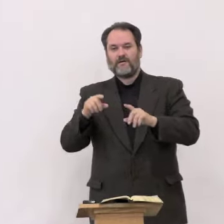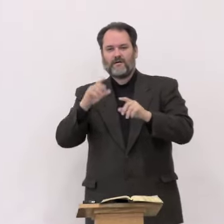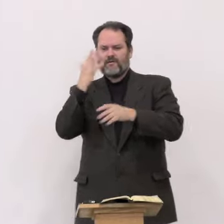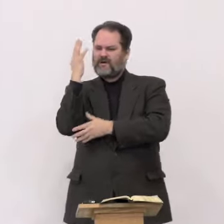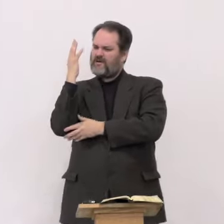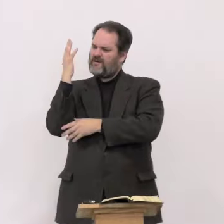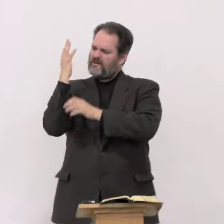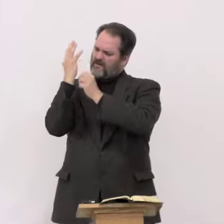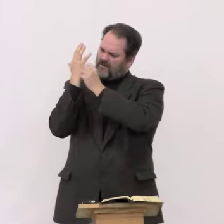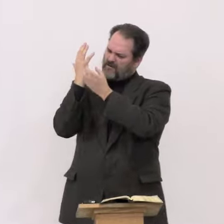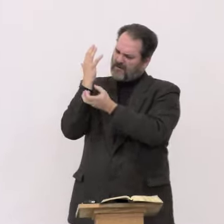here.